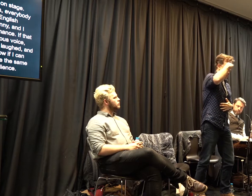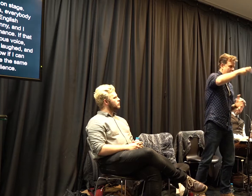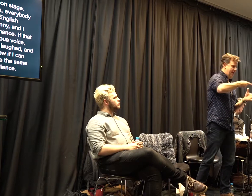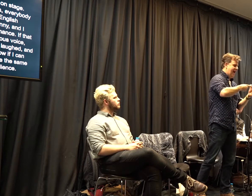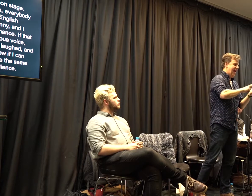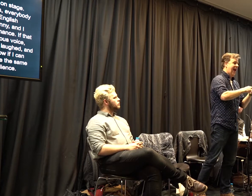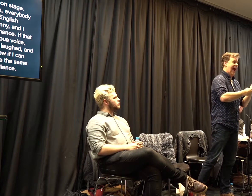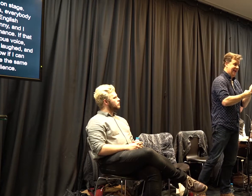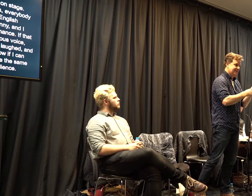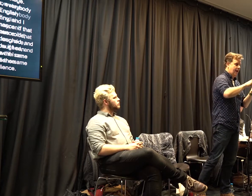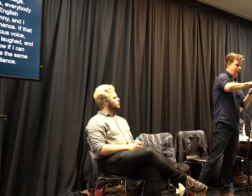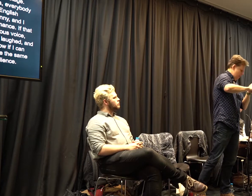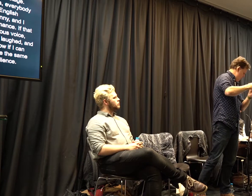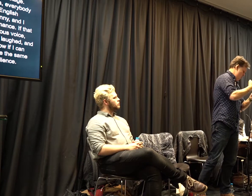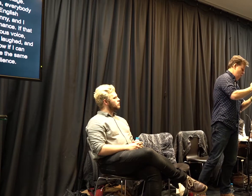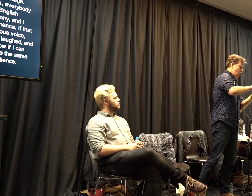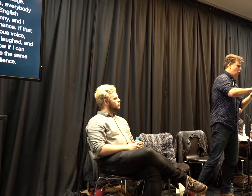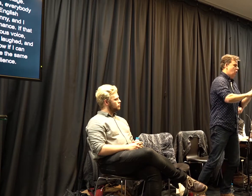Another performance I went to see at the National,